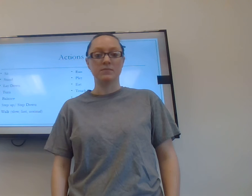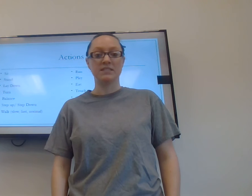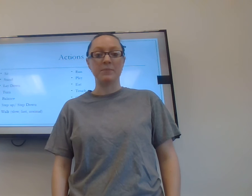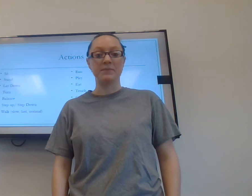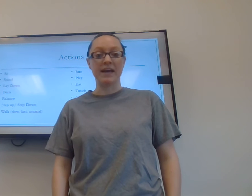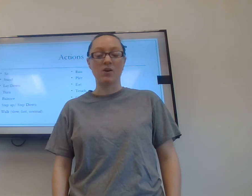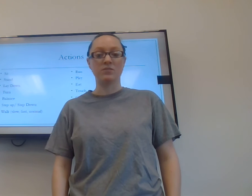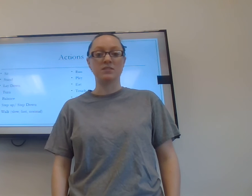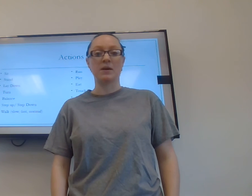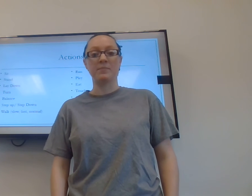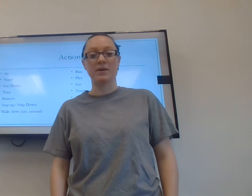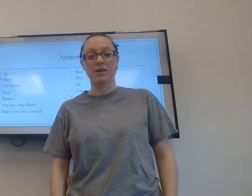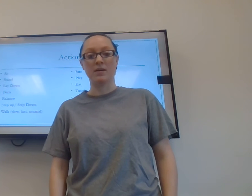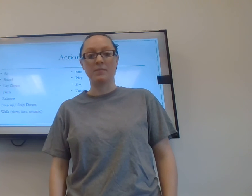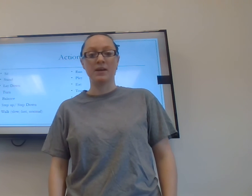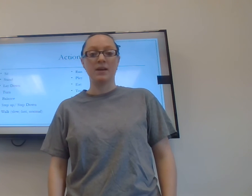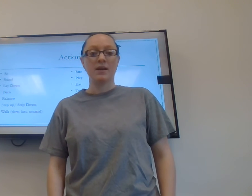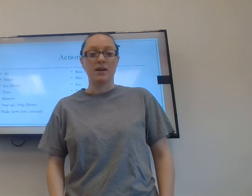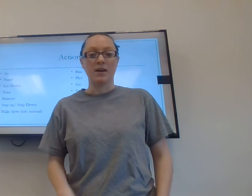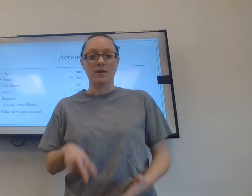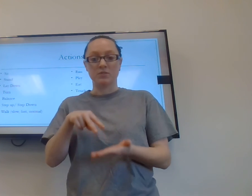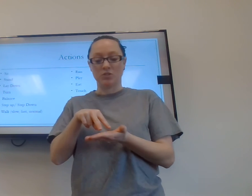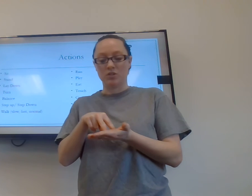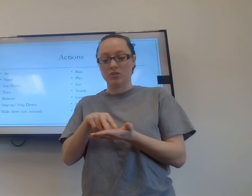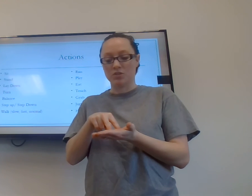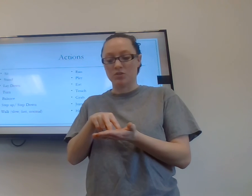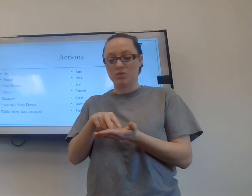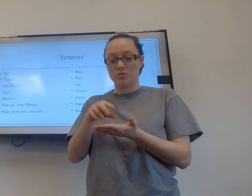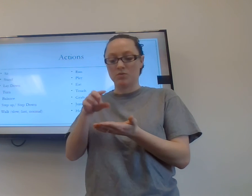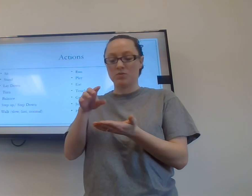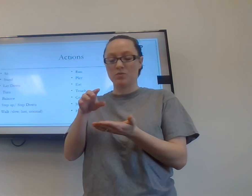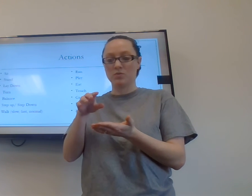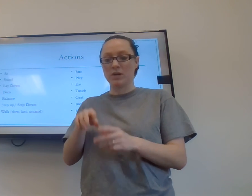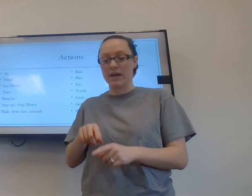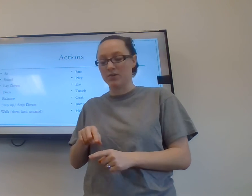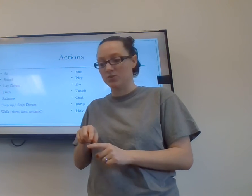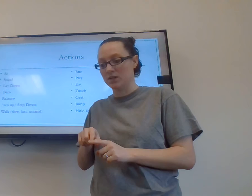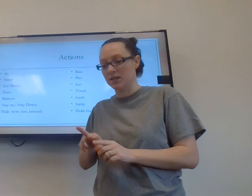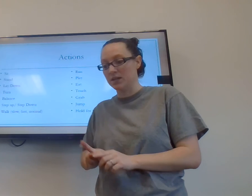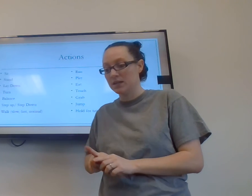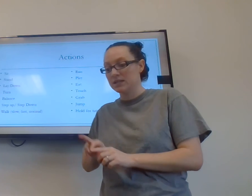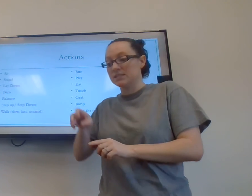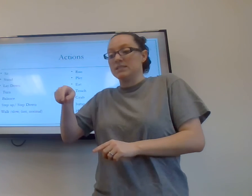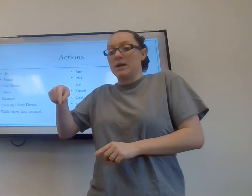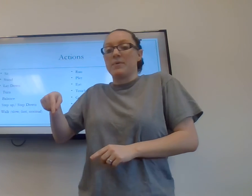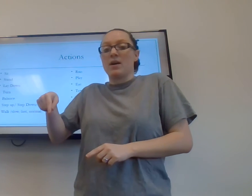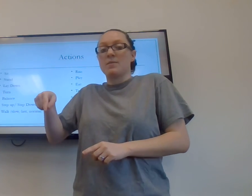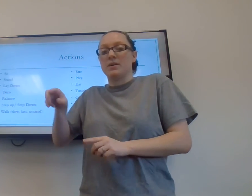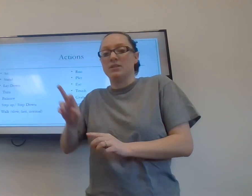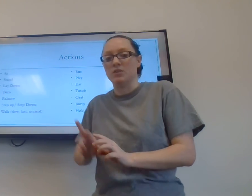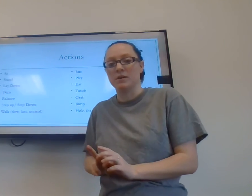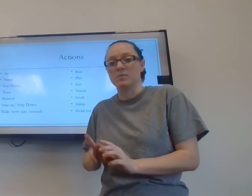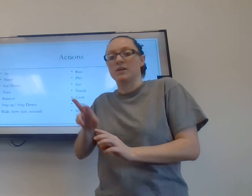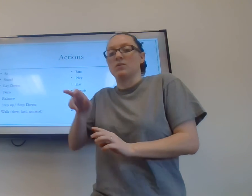Step down, step up. So you can do how you can step up and you can make your body go